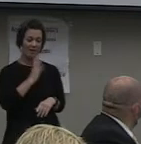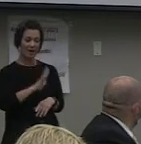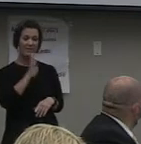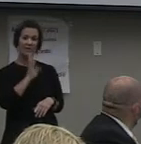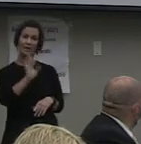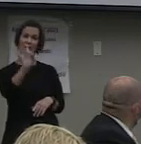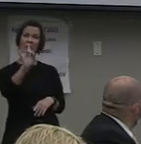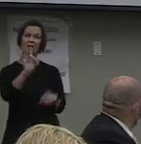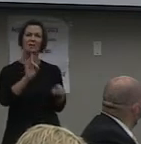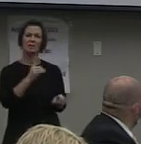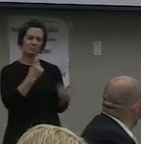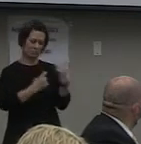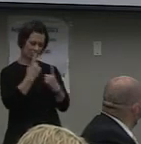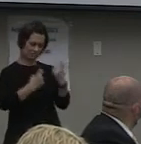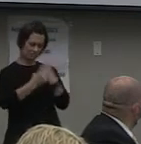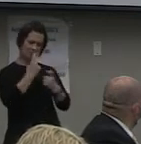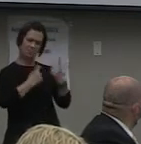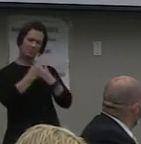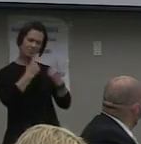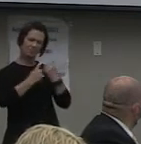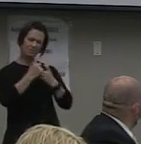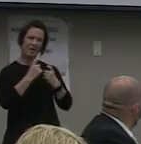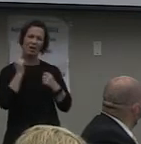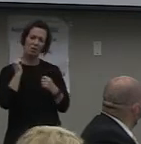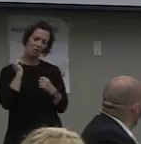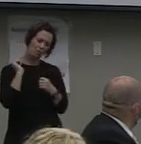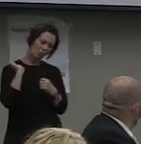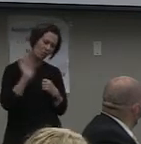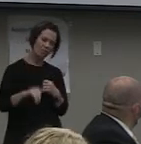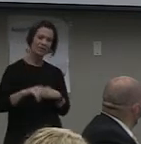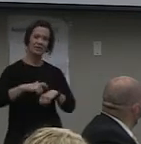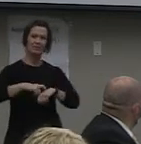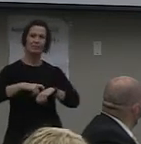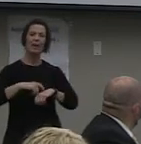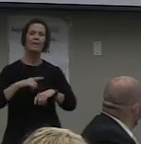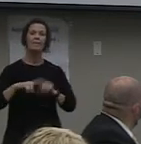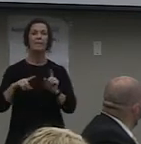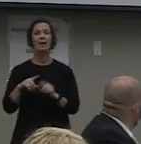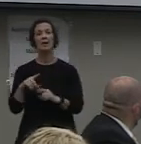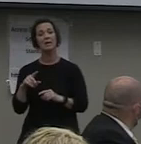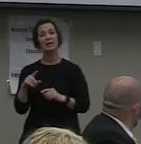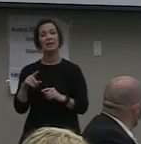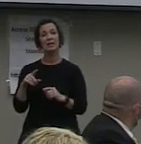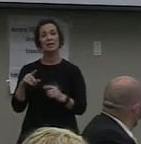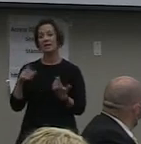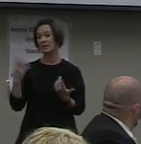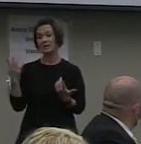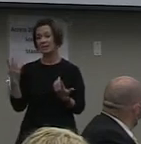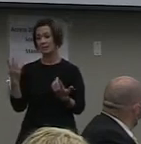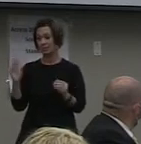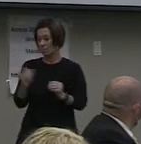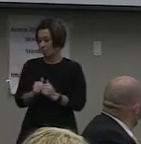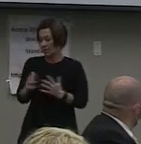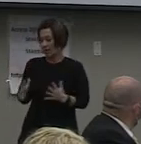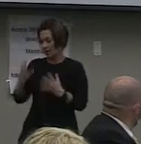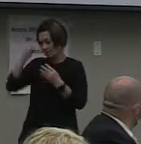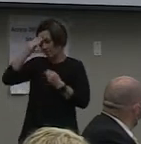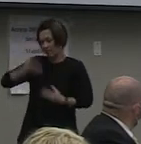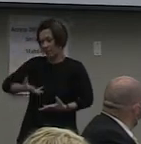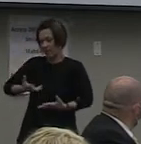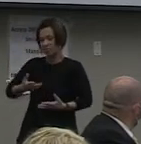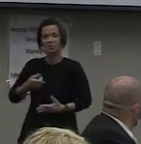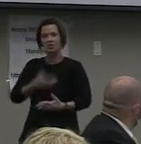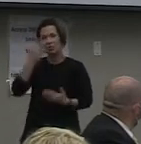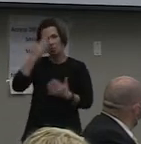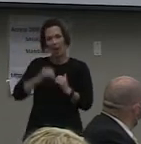my gosh, constantly. But unless they have information to base those questions off of, I